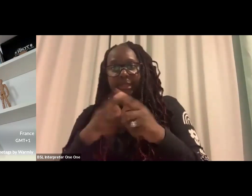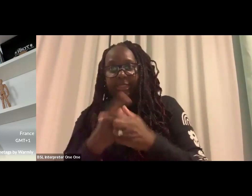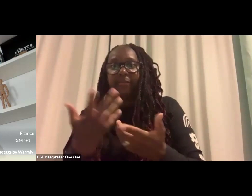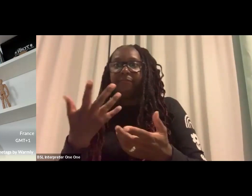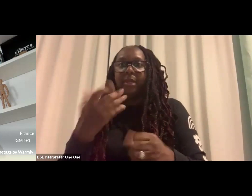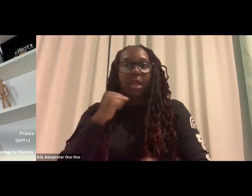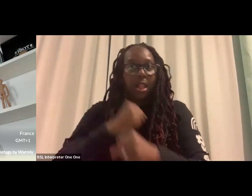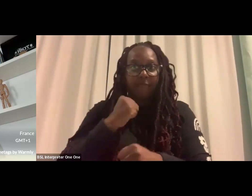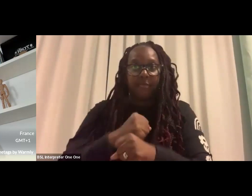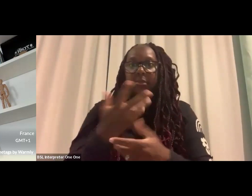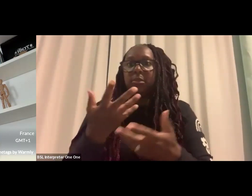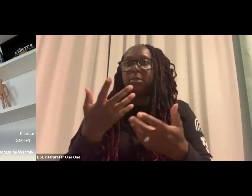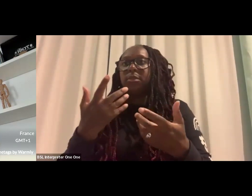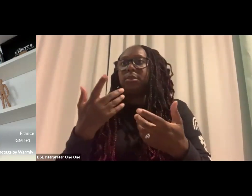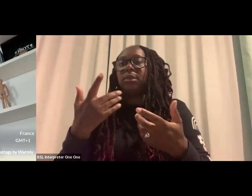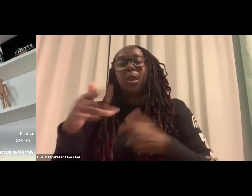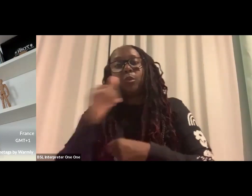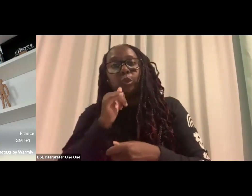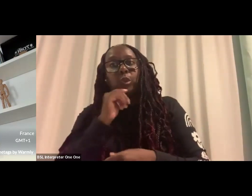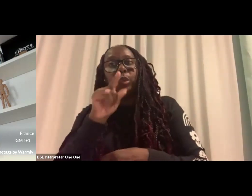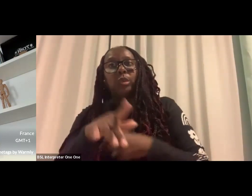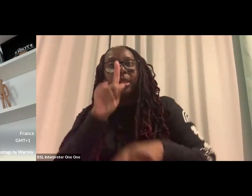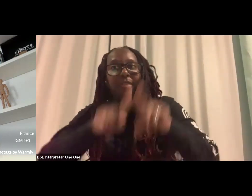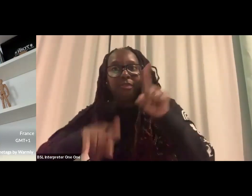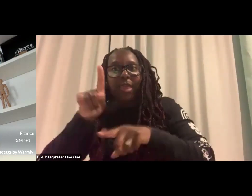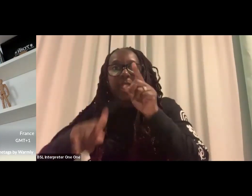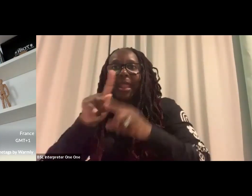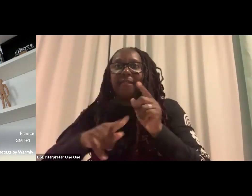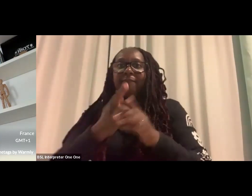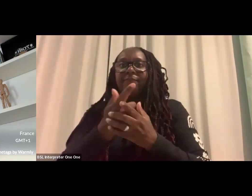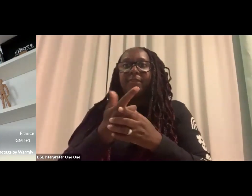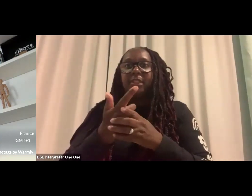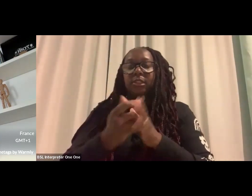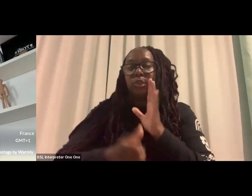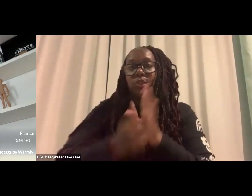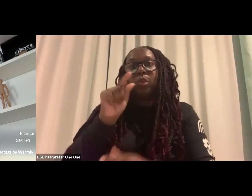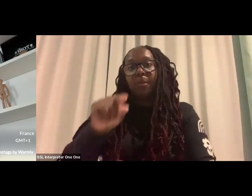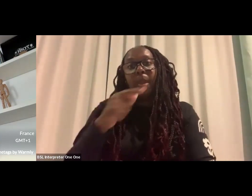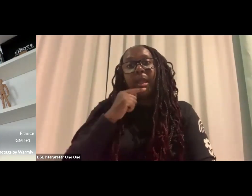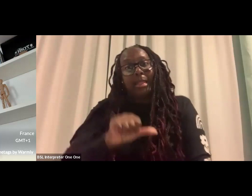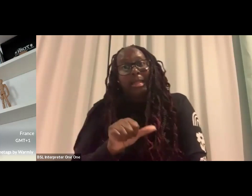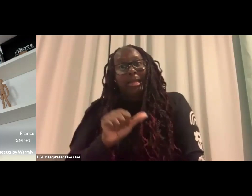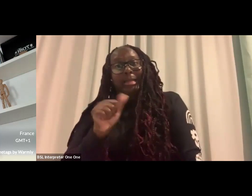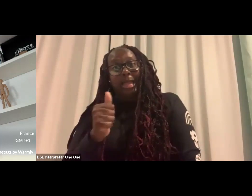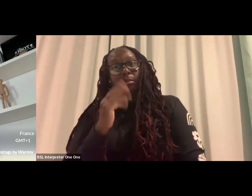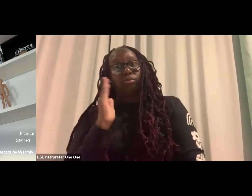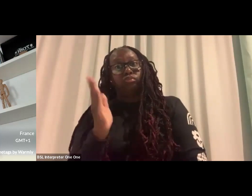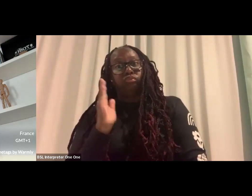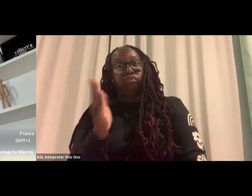are implementing these different lenses, as our next speakers will be able to speak to.